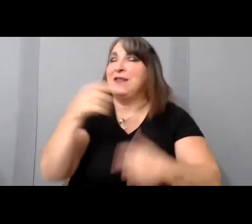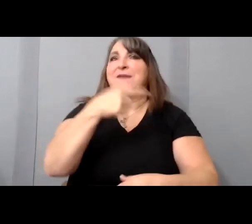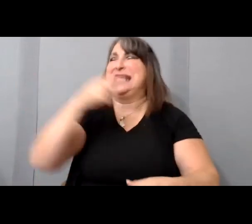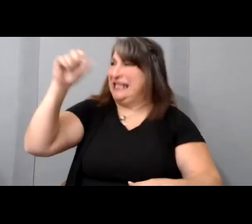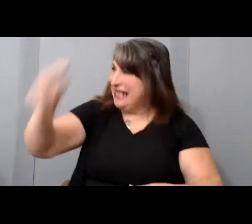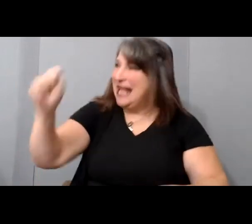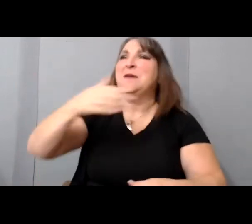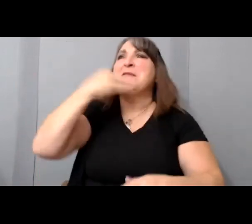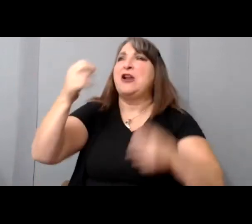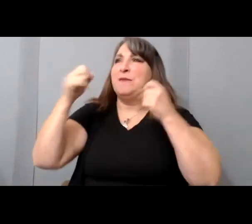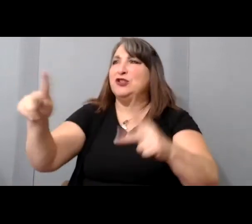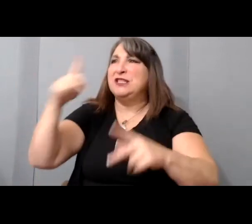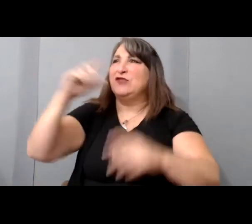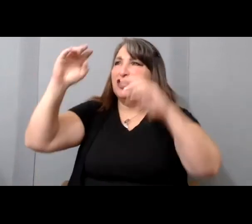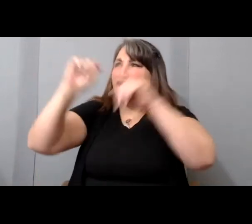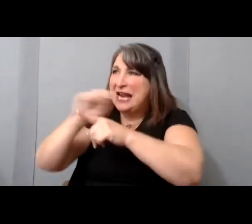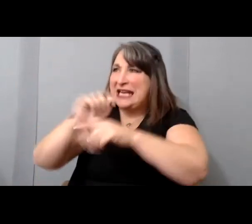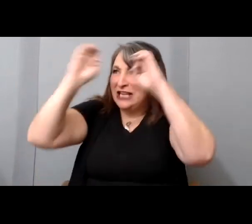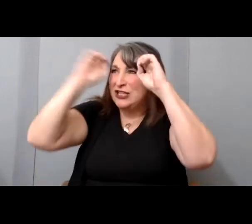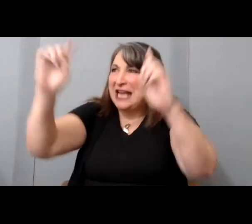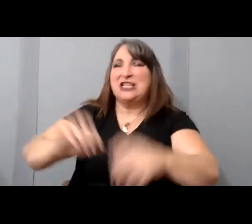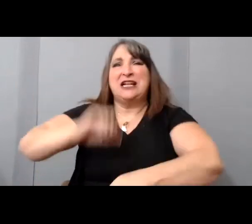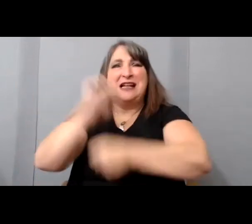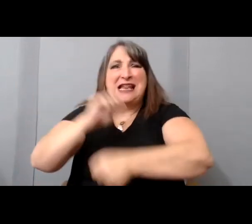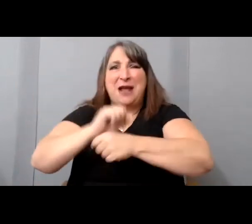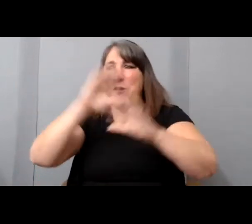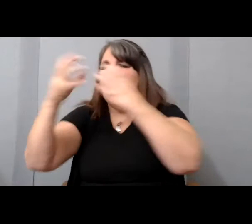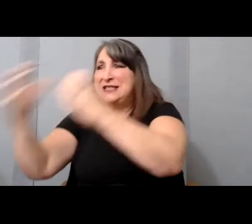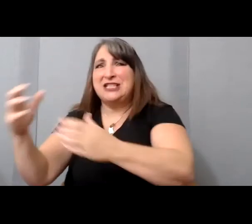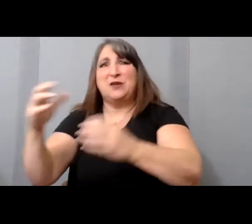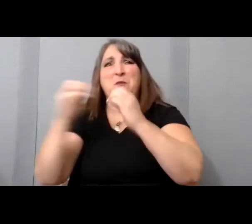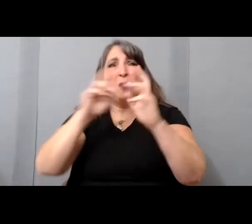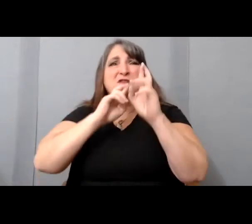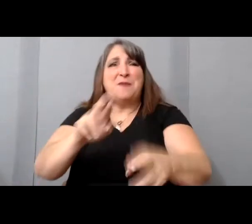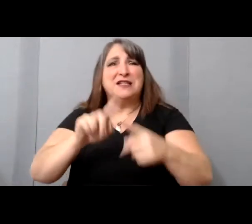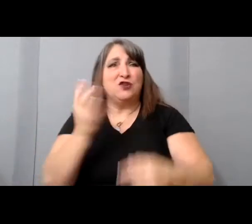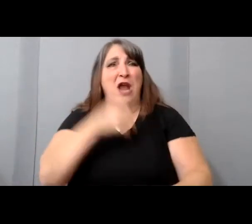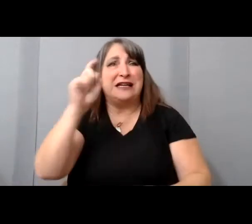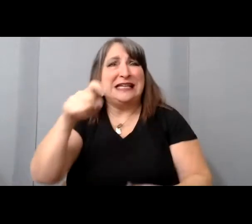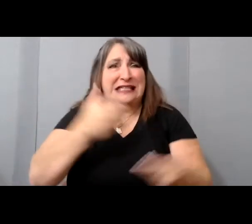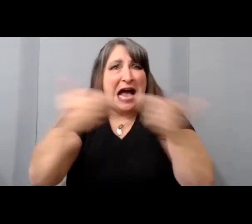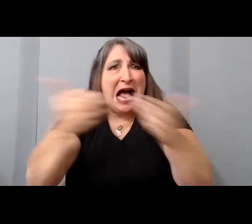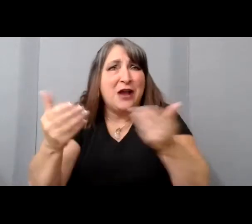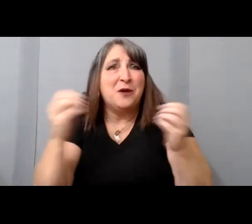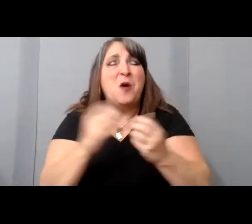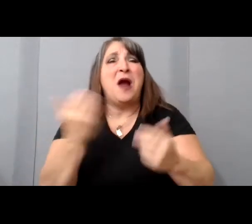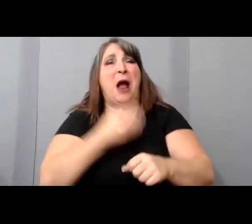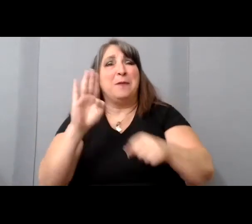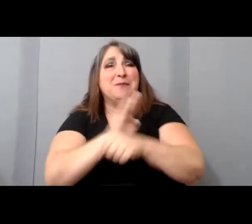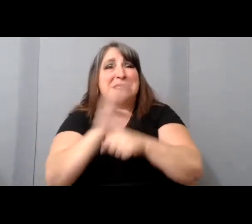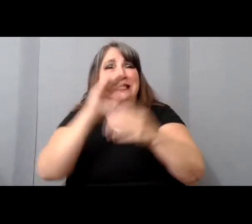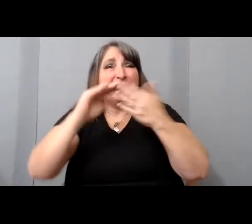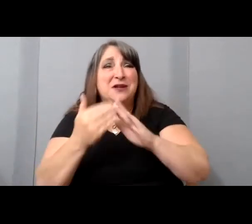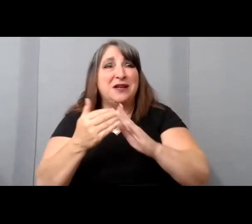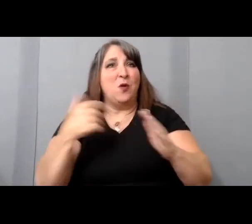labor organizations are more responsive to their needs in terms of apprenticeship programs and those kinds of things. Our business communities, the opportunity to